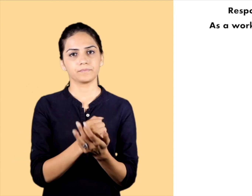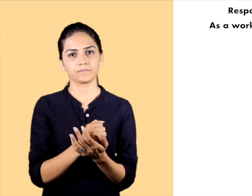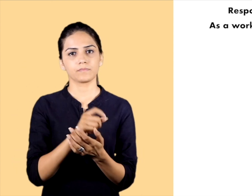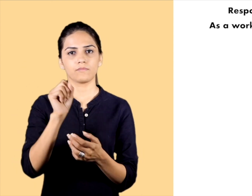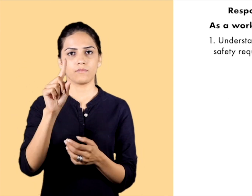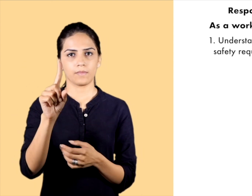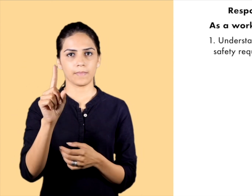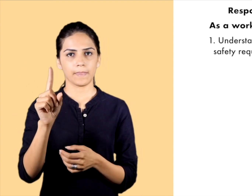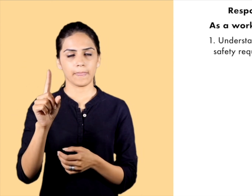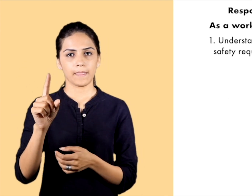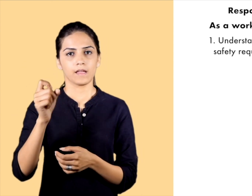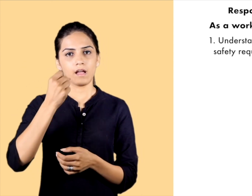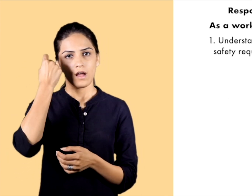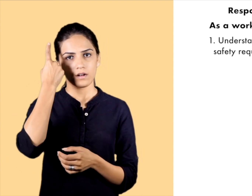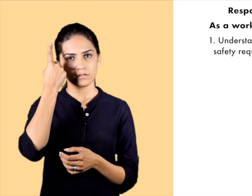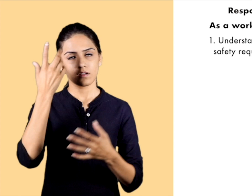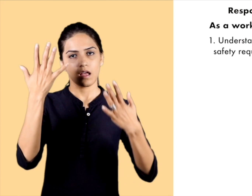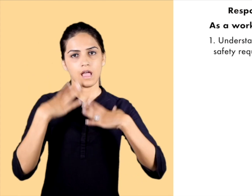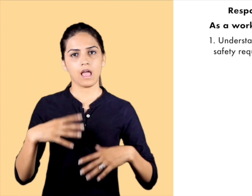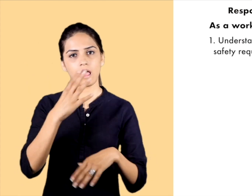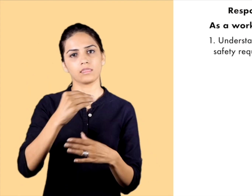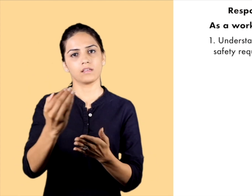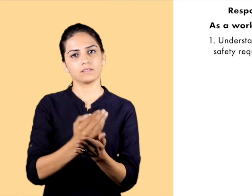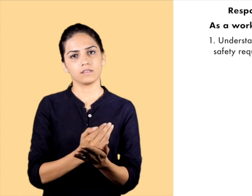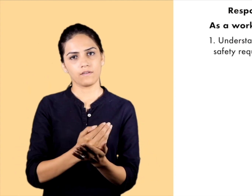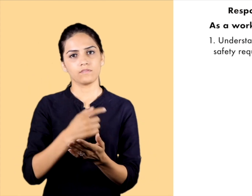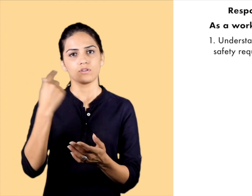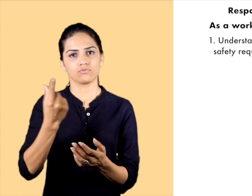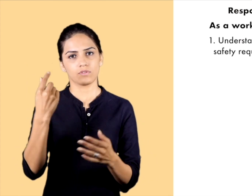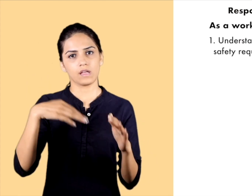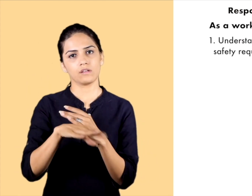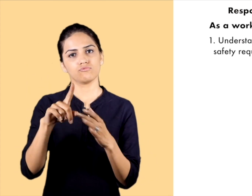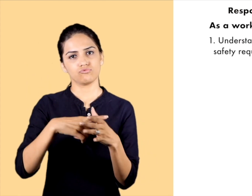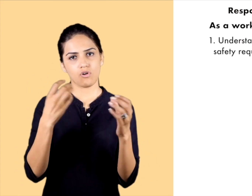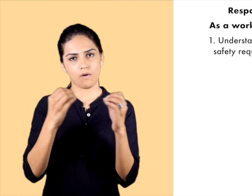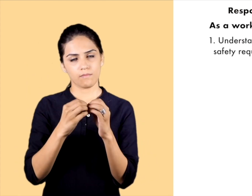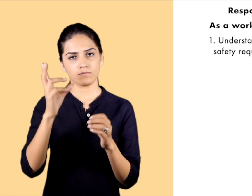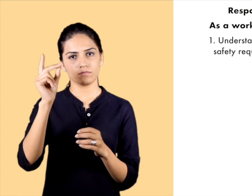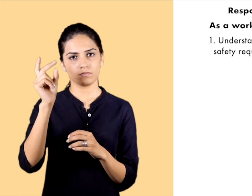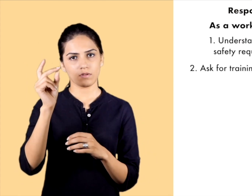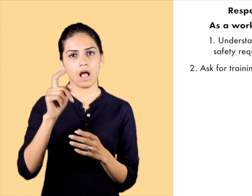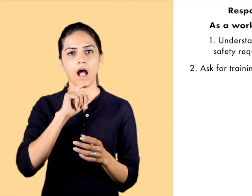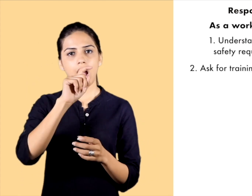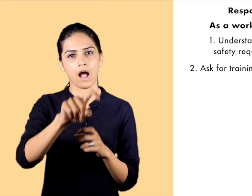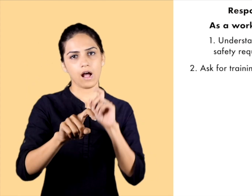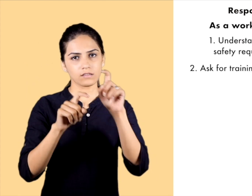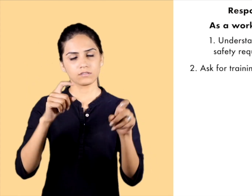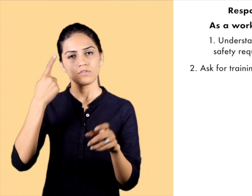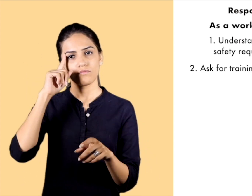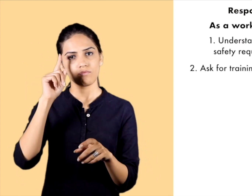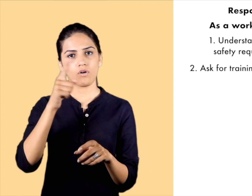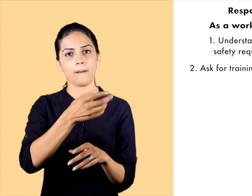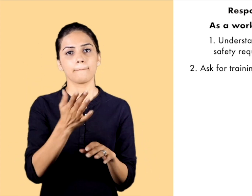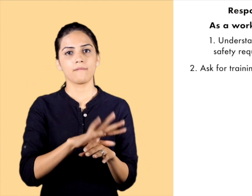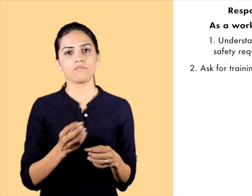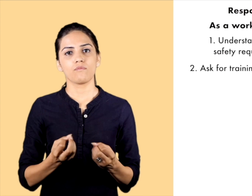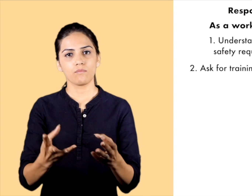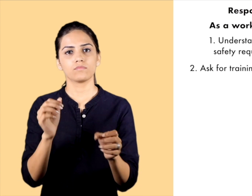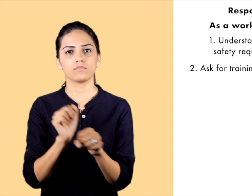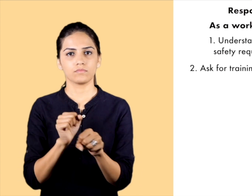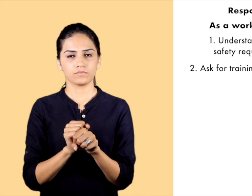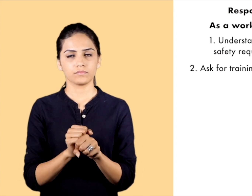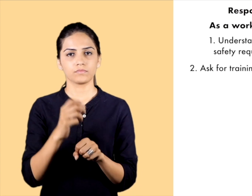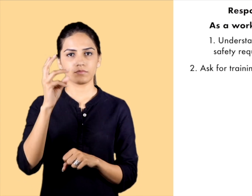should: number 1, understand the health and safety requirements at job. Number 2, ask for training before they